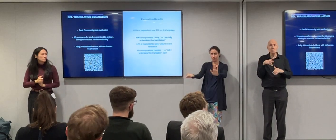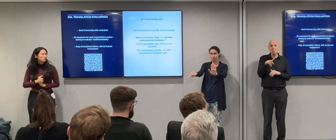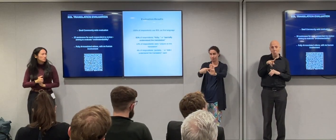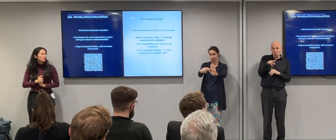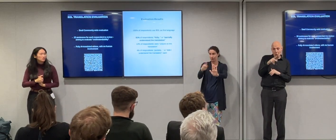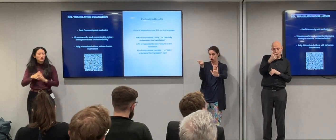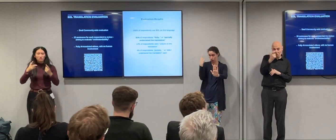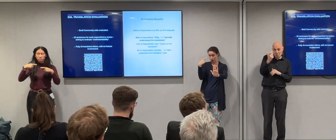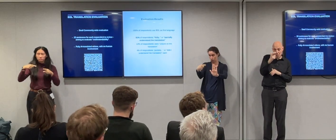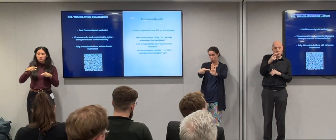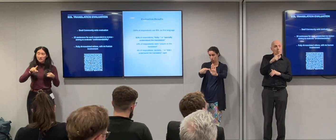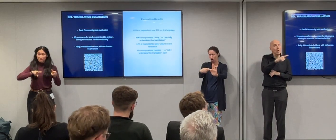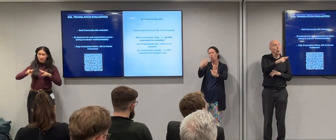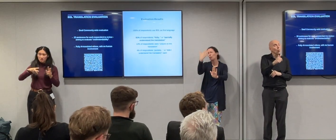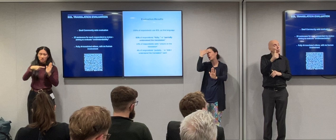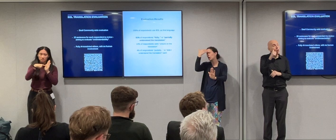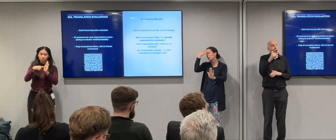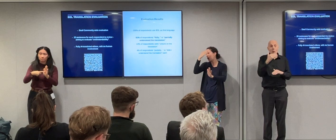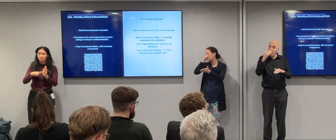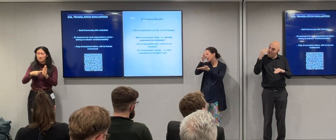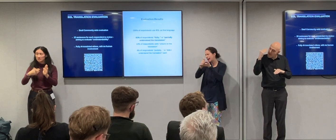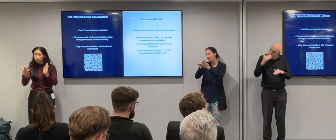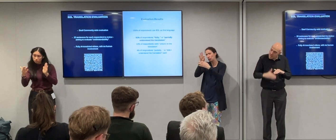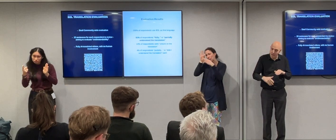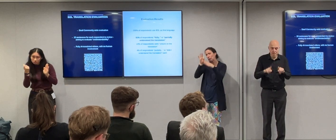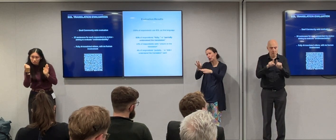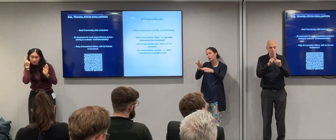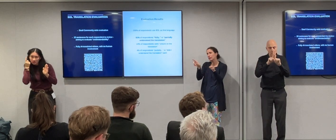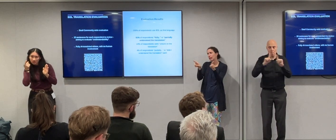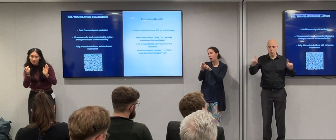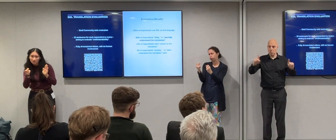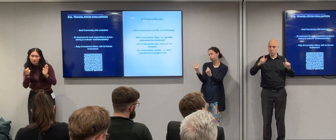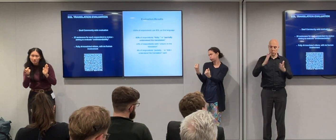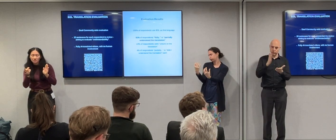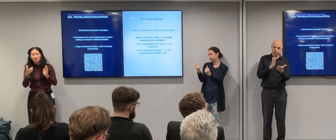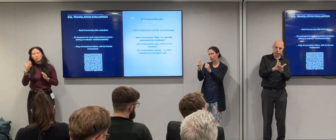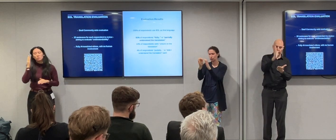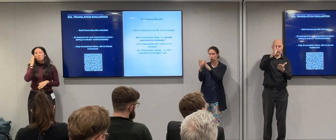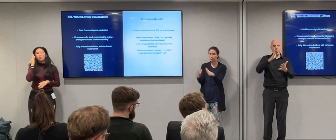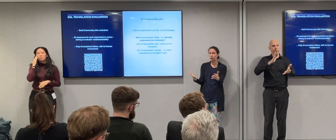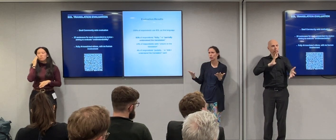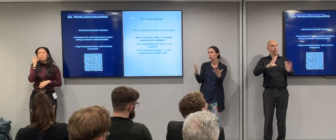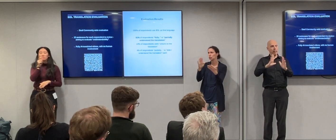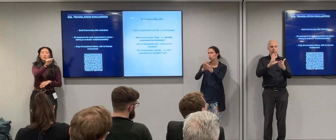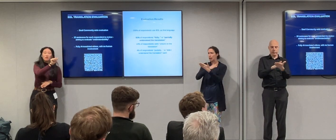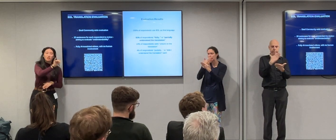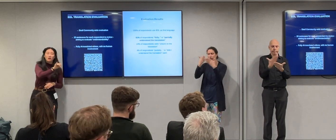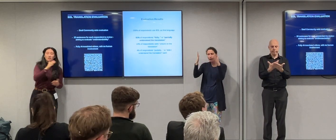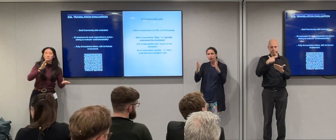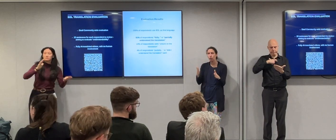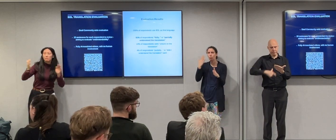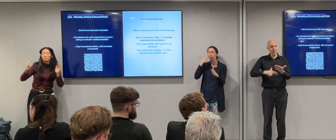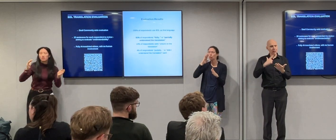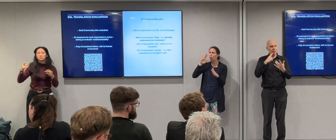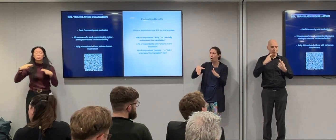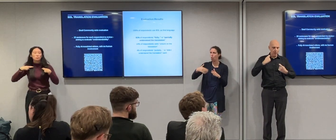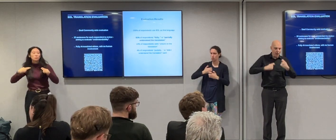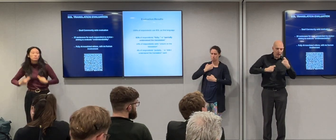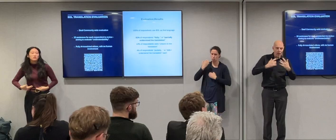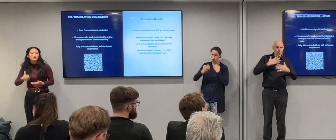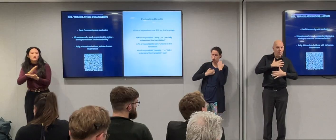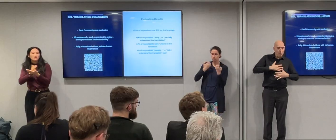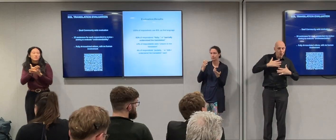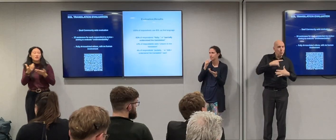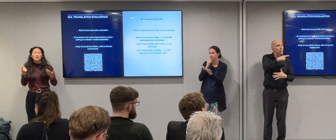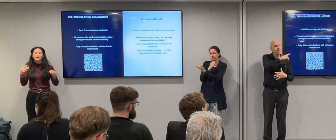they understandable? We know they're never going to be as perfect as a real BSL interpreter, BSL translator, the emotion in sign language they don't